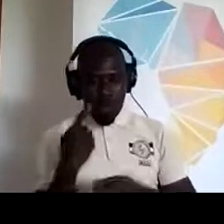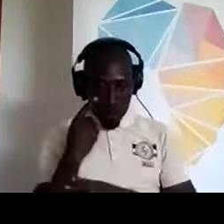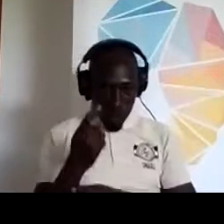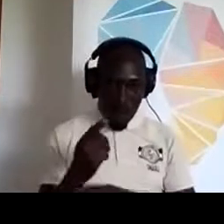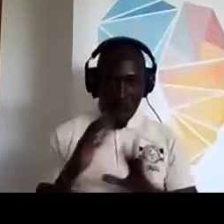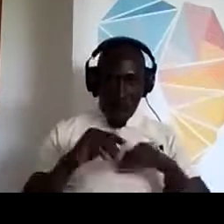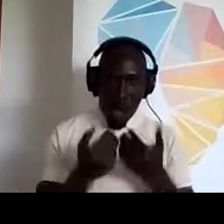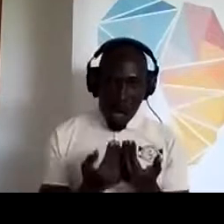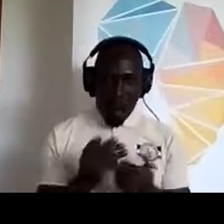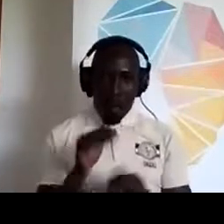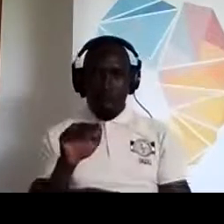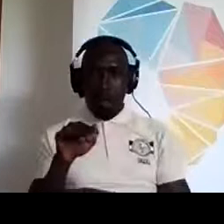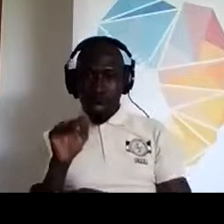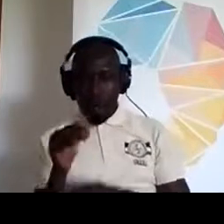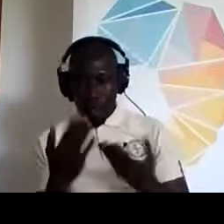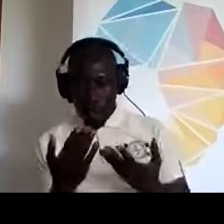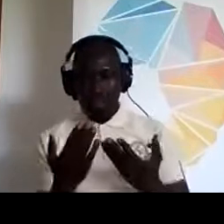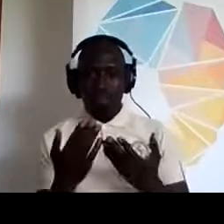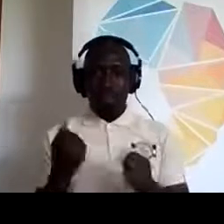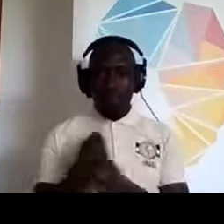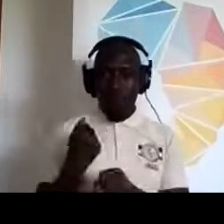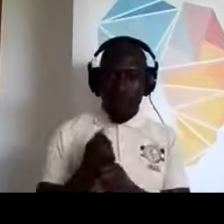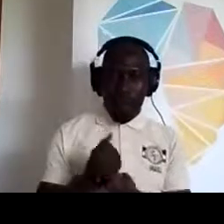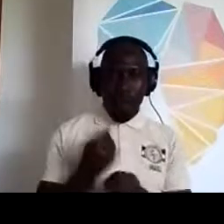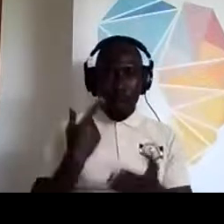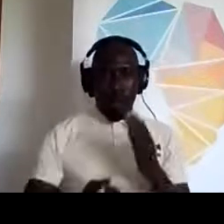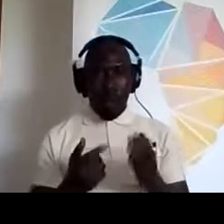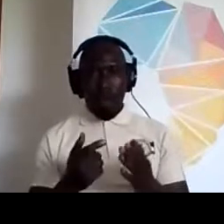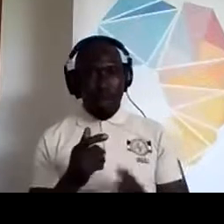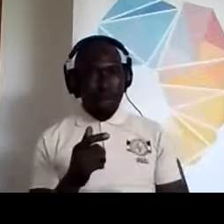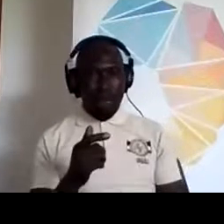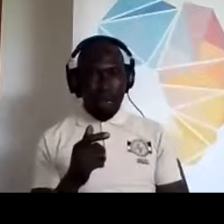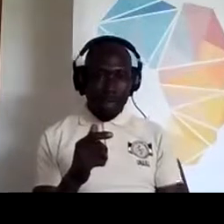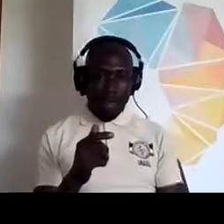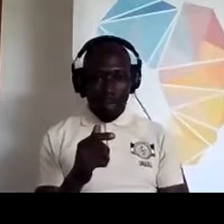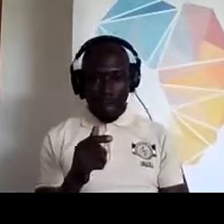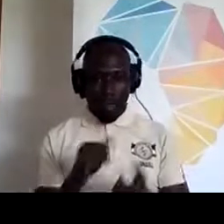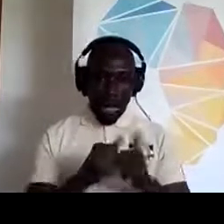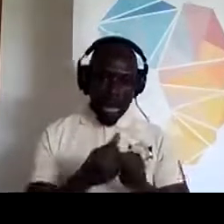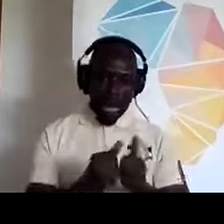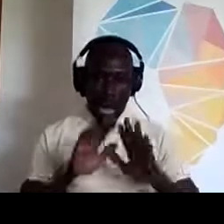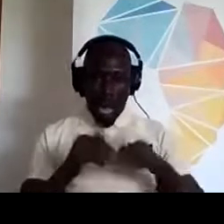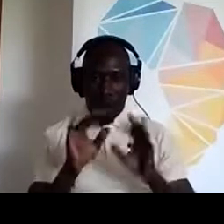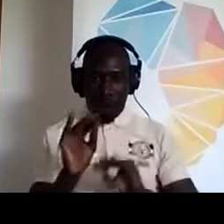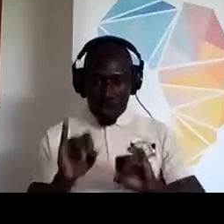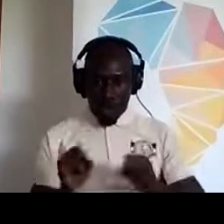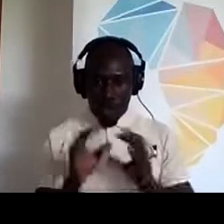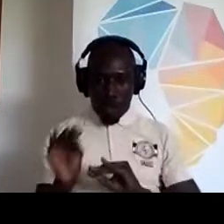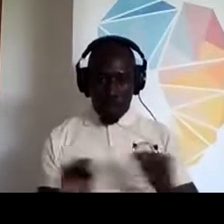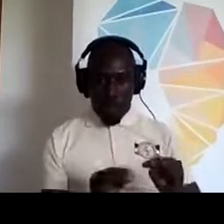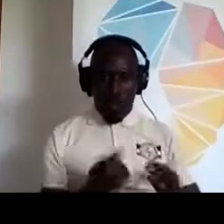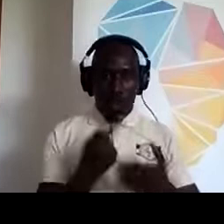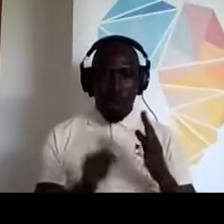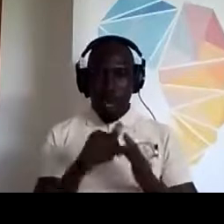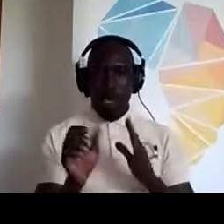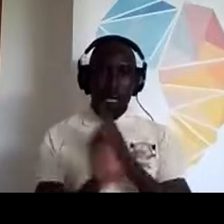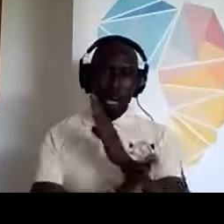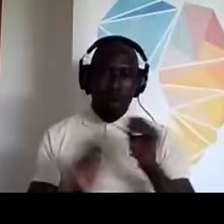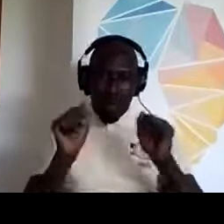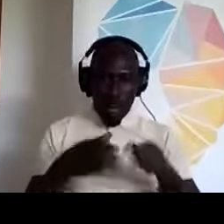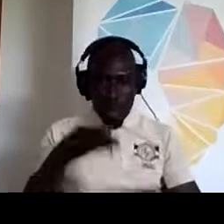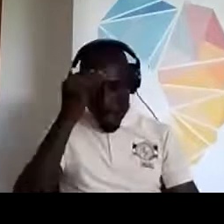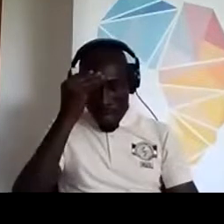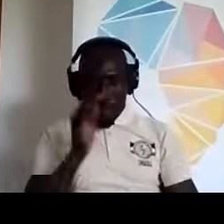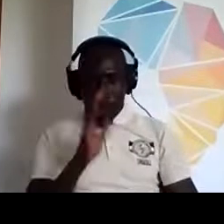how Mozambique is faring, what were the challenges, and how we can try to move forward, and maybe what other countries can learn from your experience and